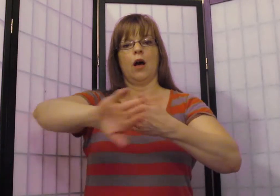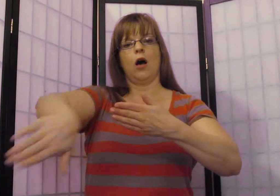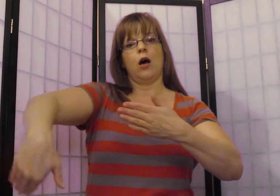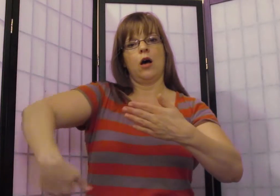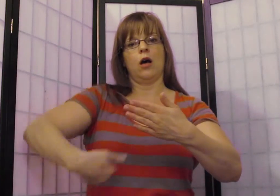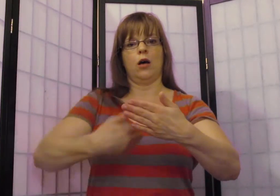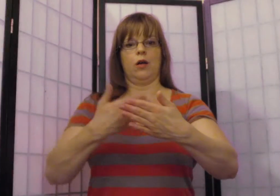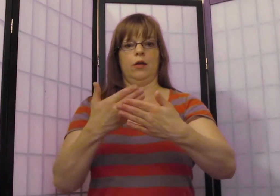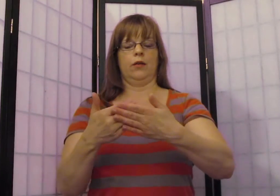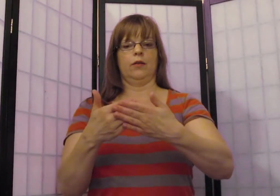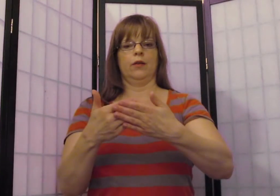Ah.